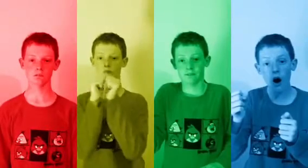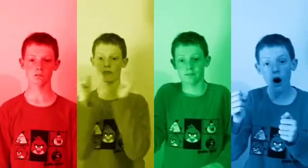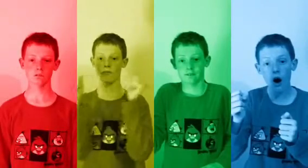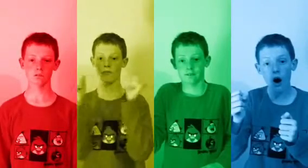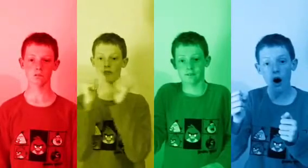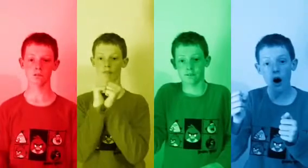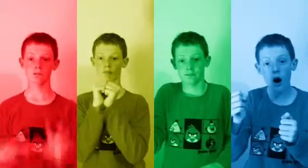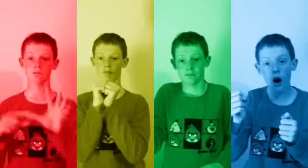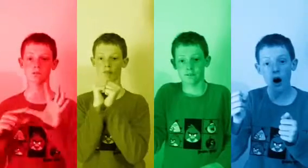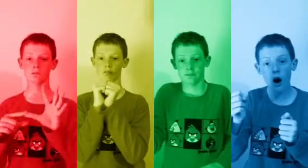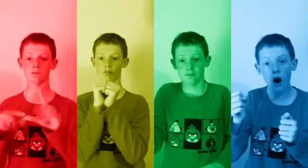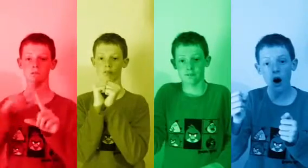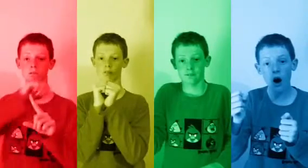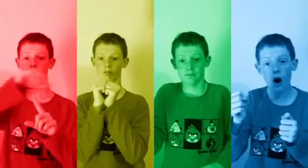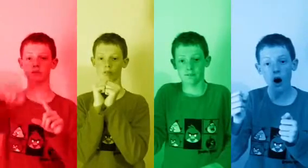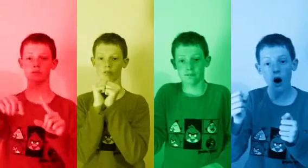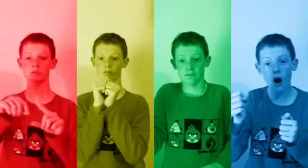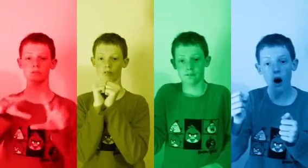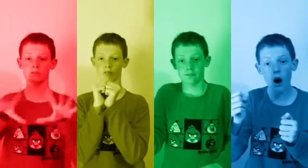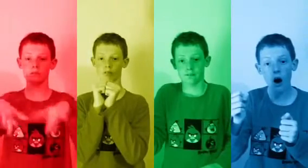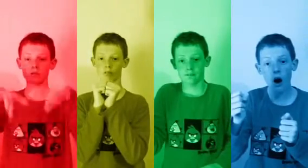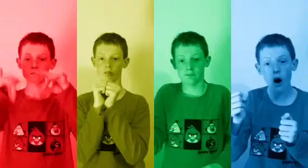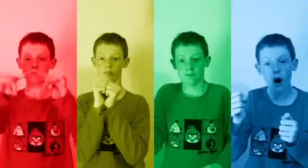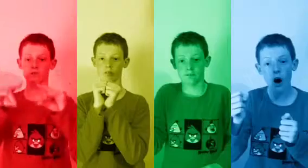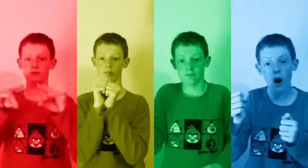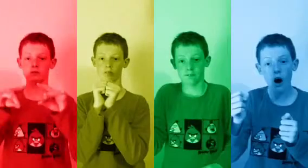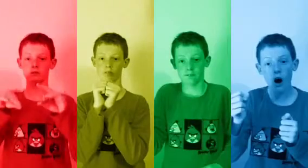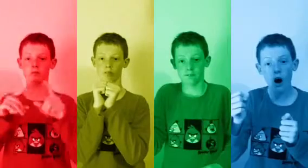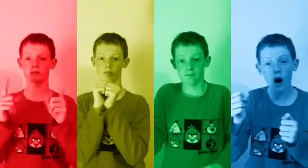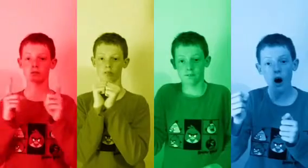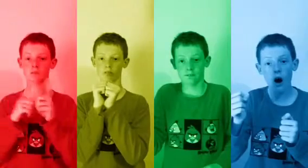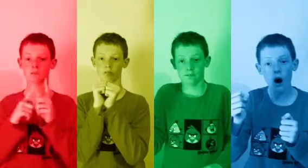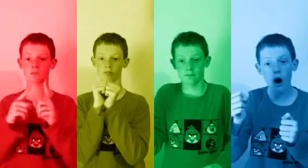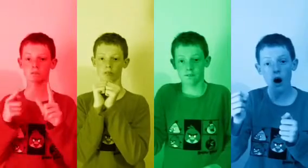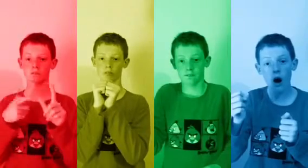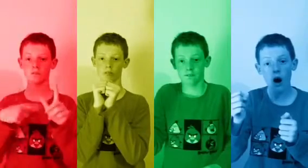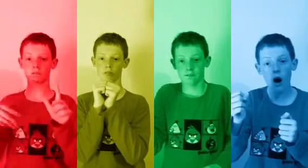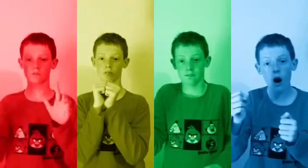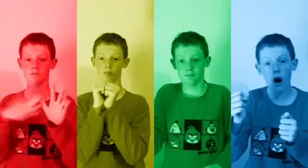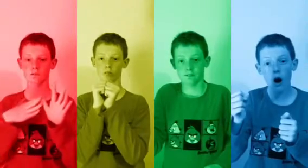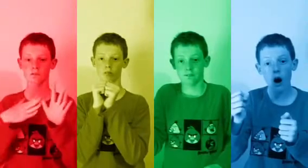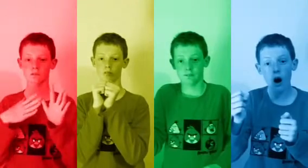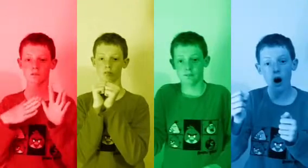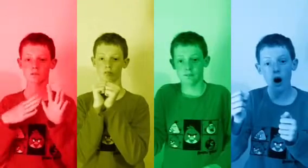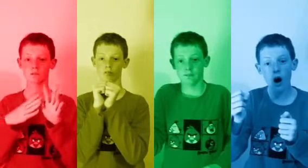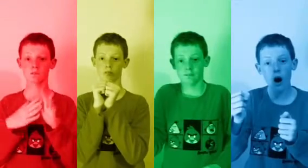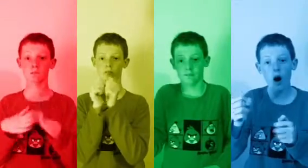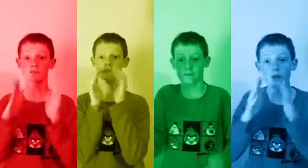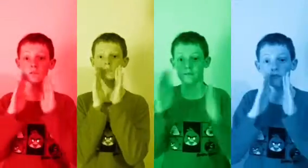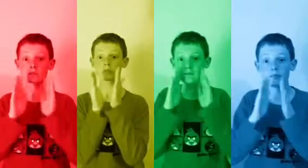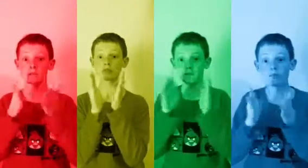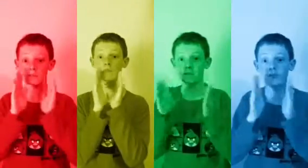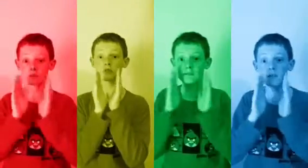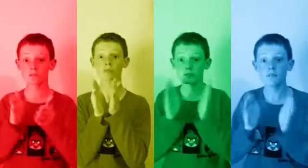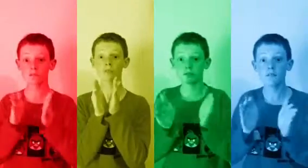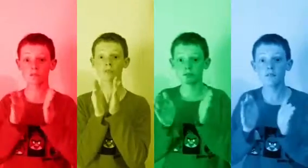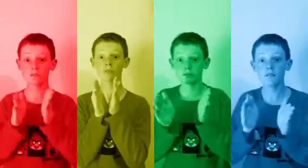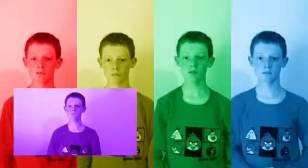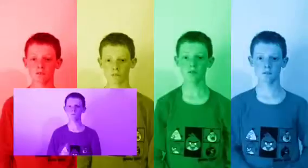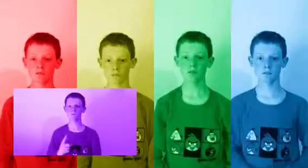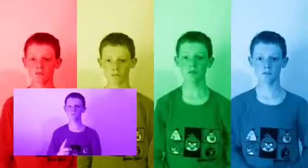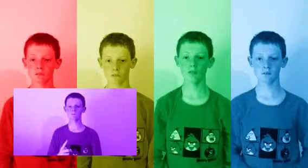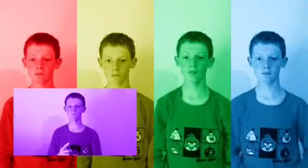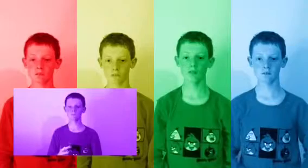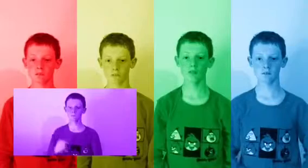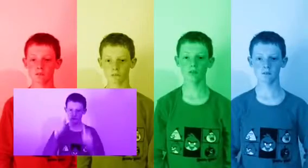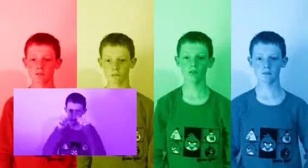O-U, around Australia to meet aboriginals, what a hoot,